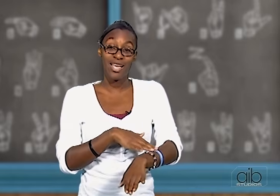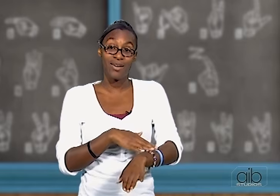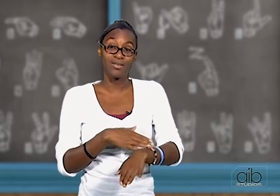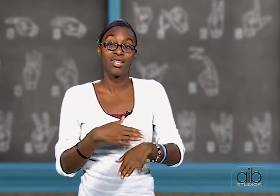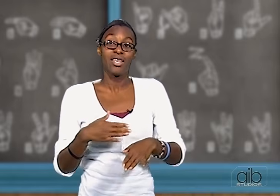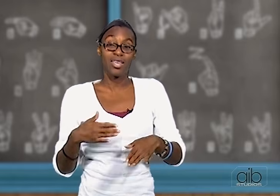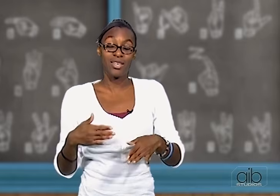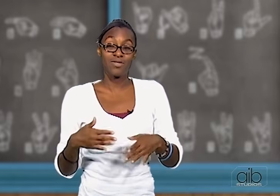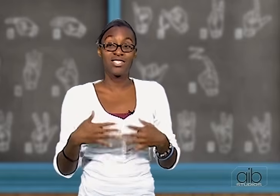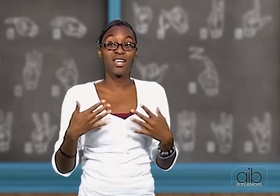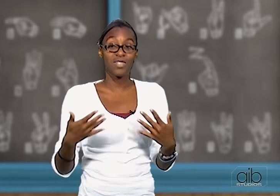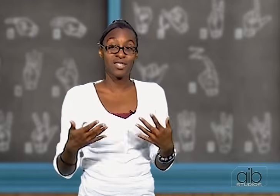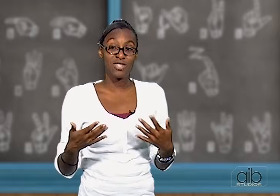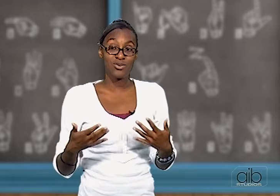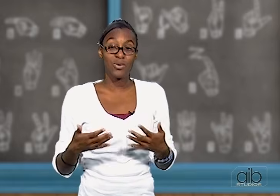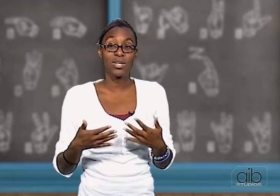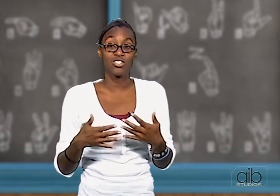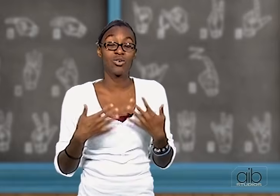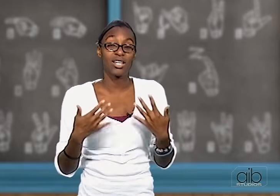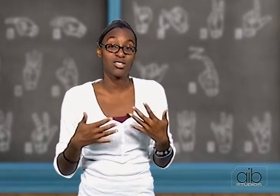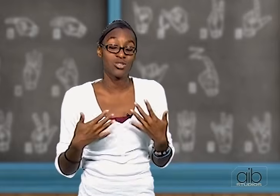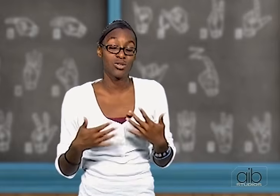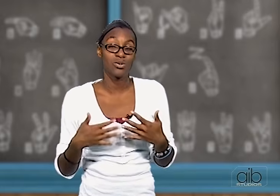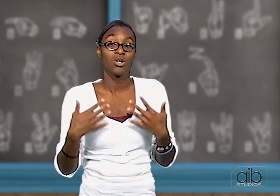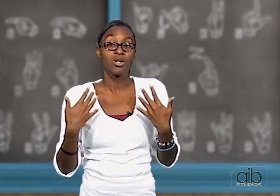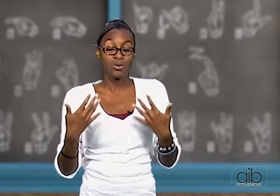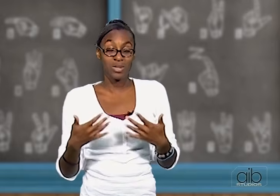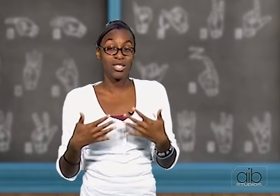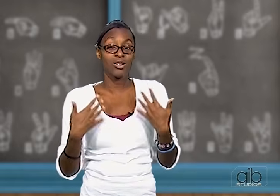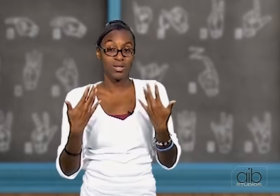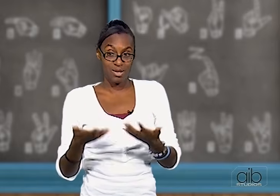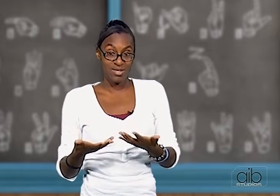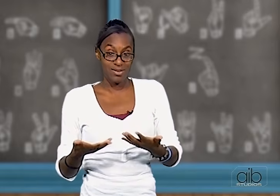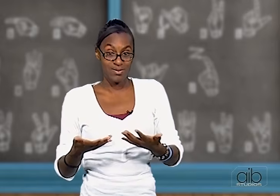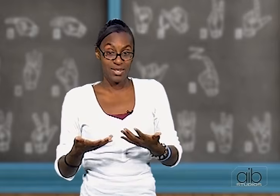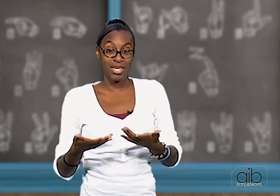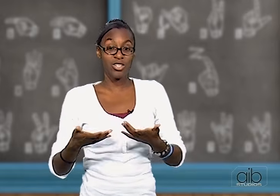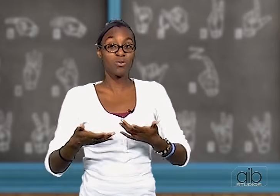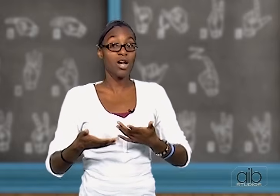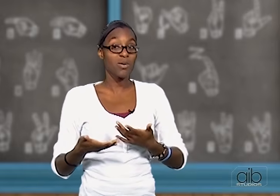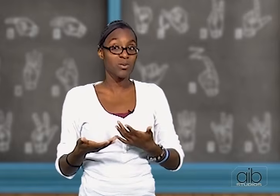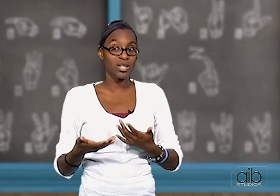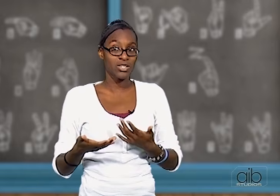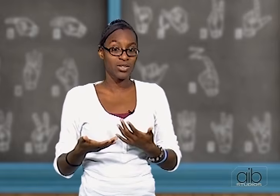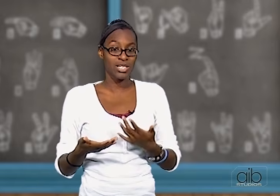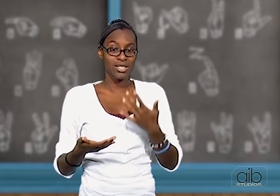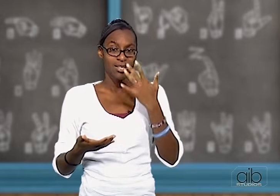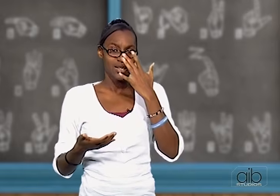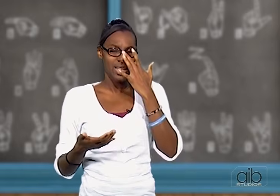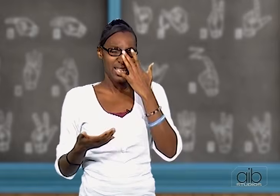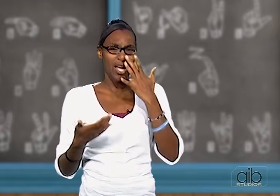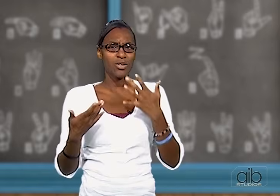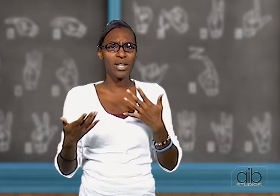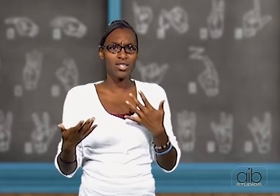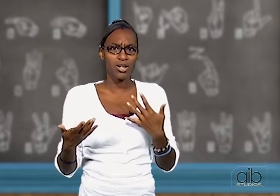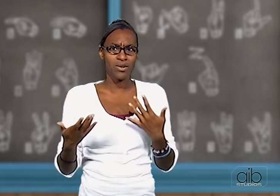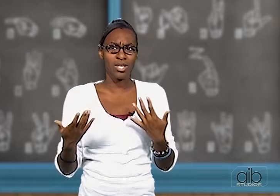down if a deaf individual is trying to read your lips. And you're probably wondering, like, how do I know if